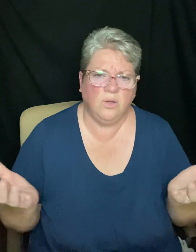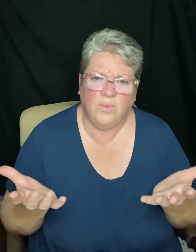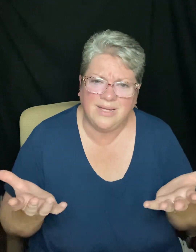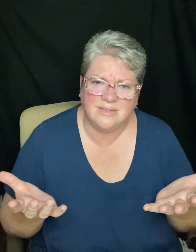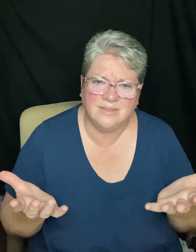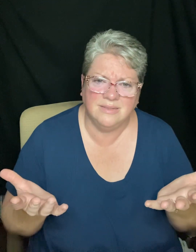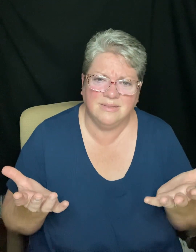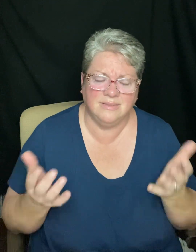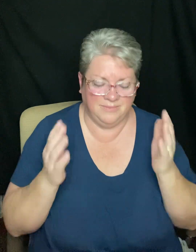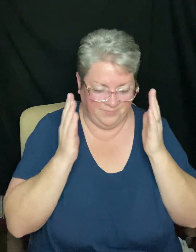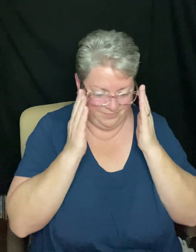What?